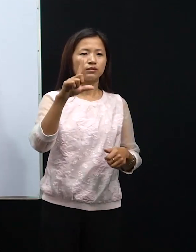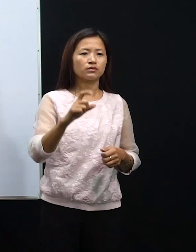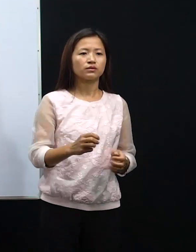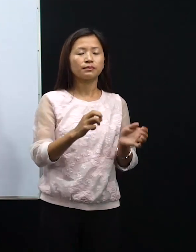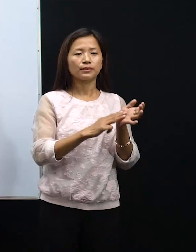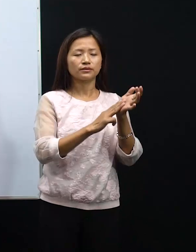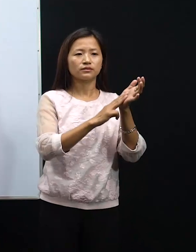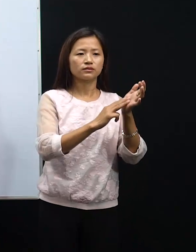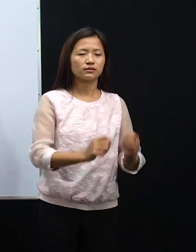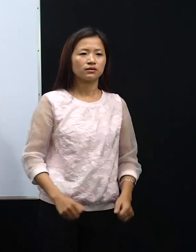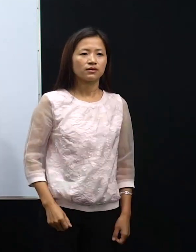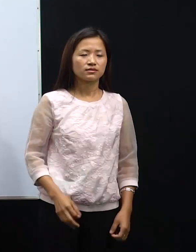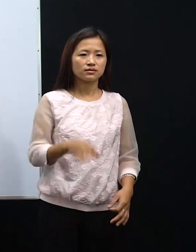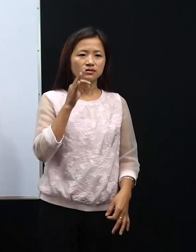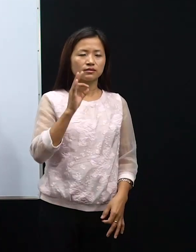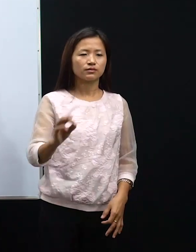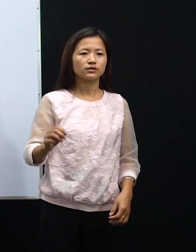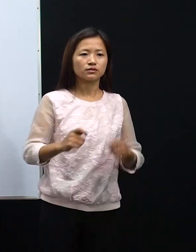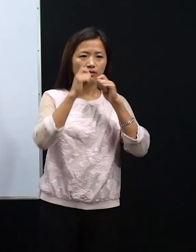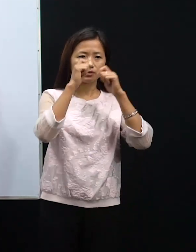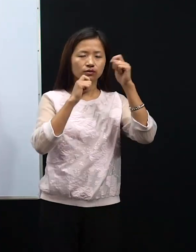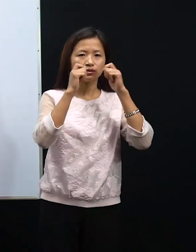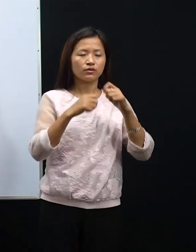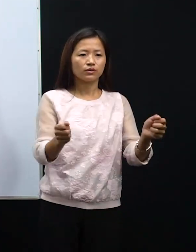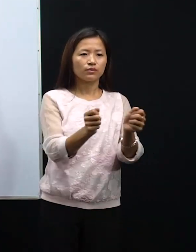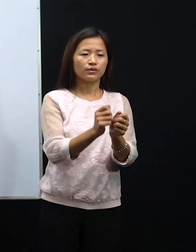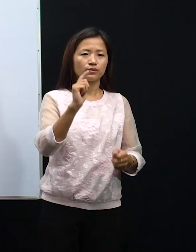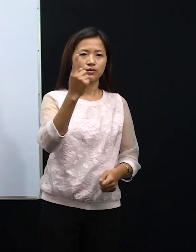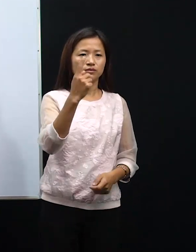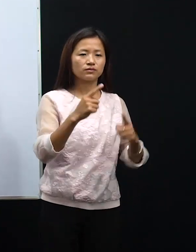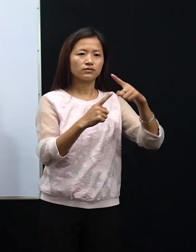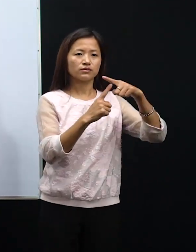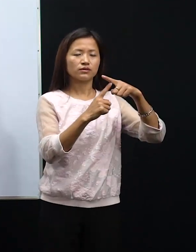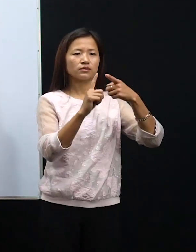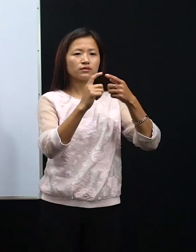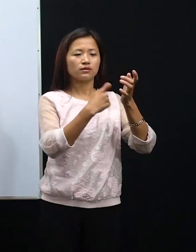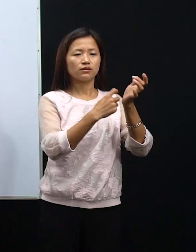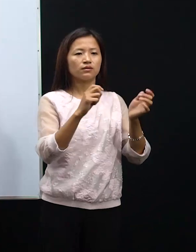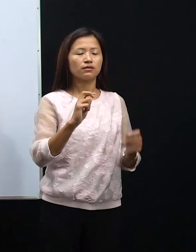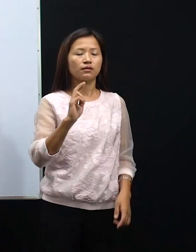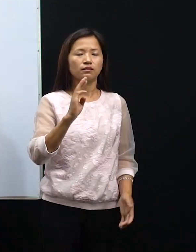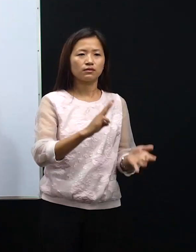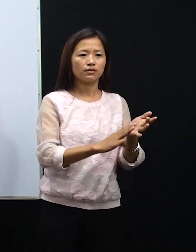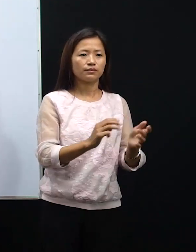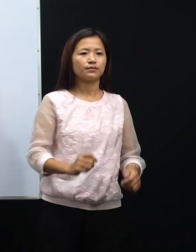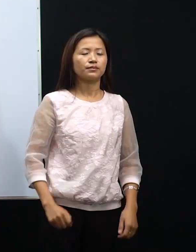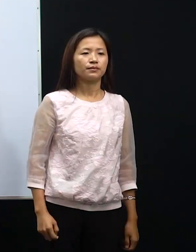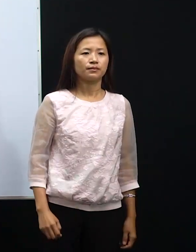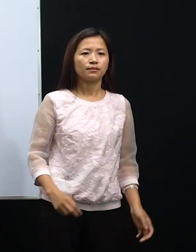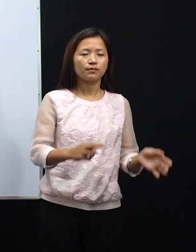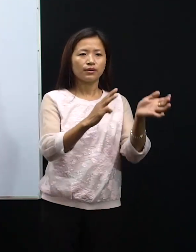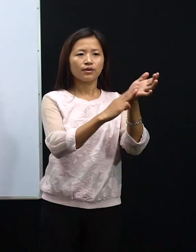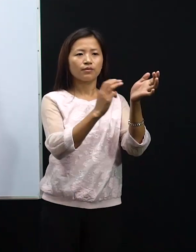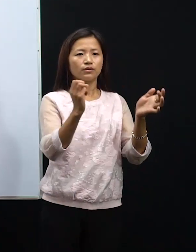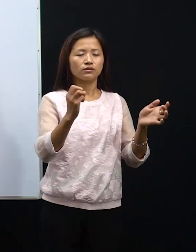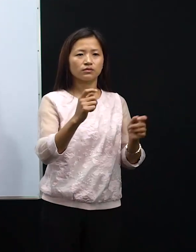Monomial simply is an expression with one term. Okay, let's look at the word mono.